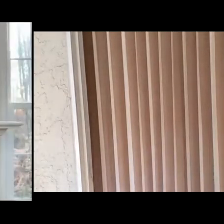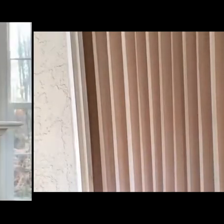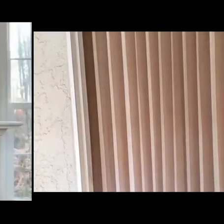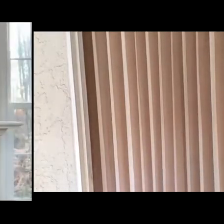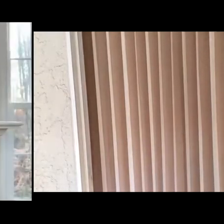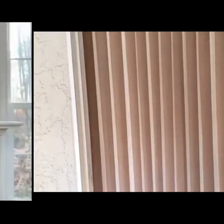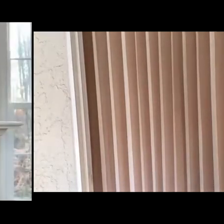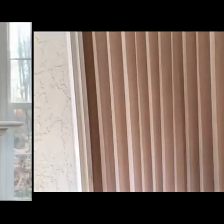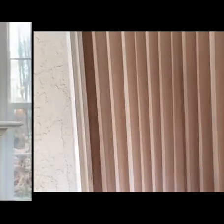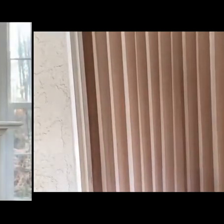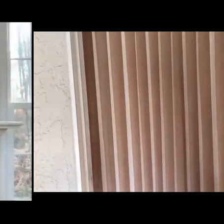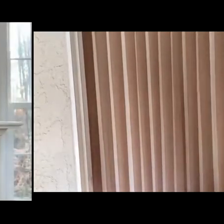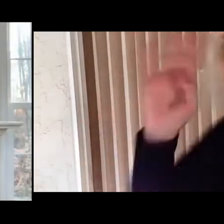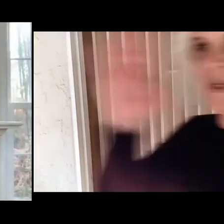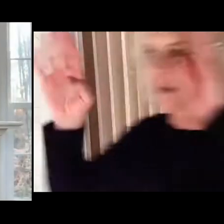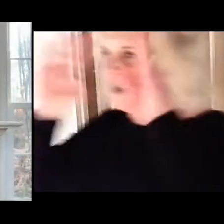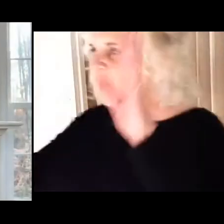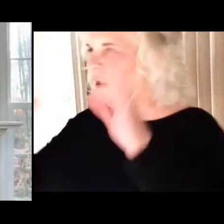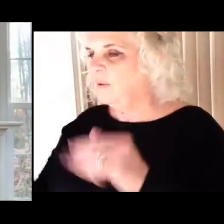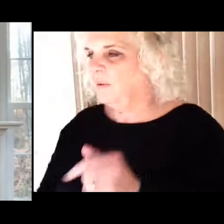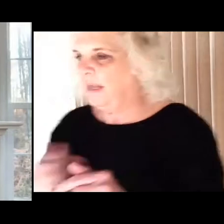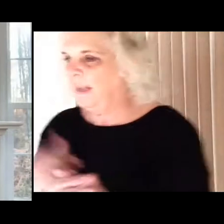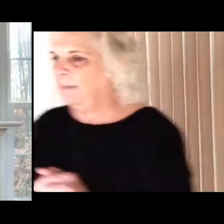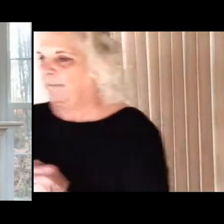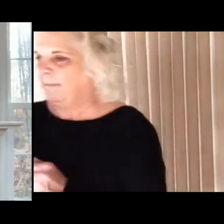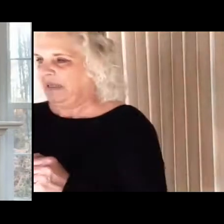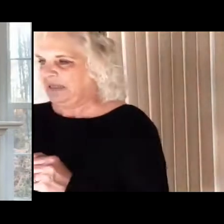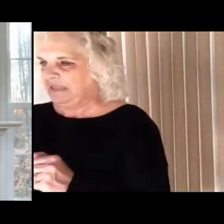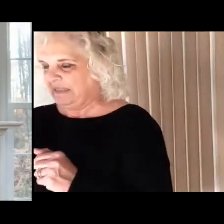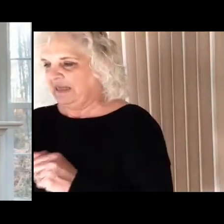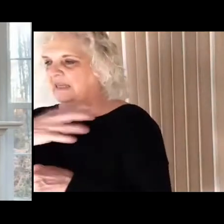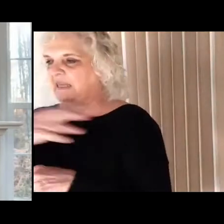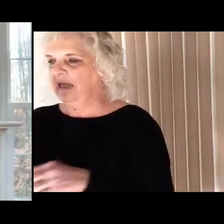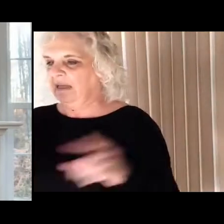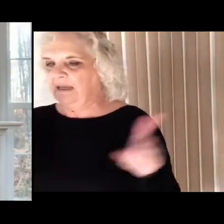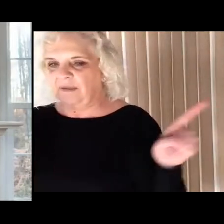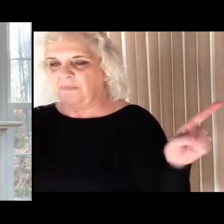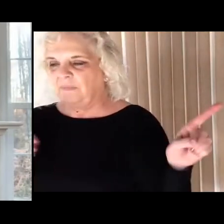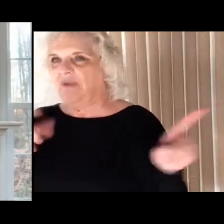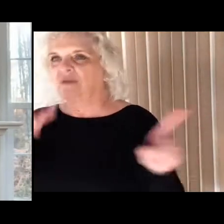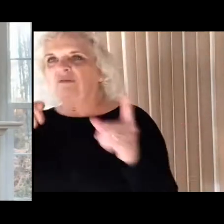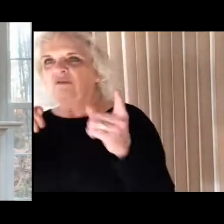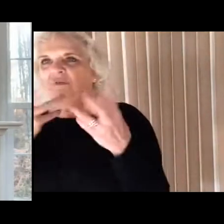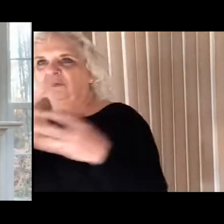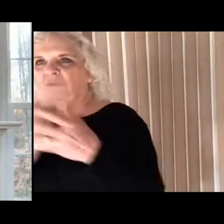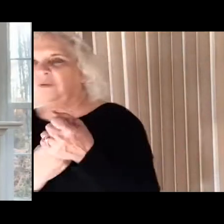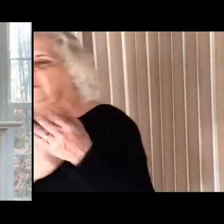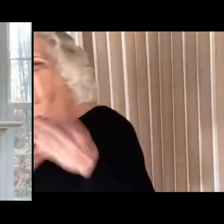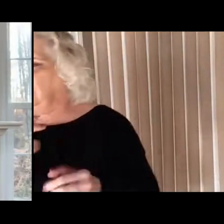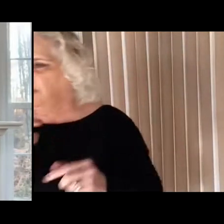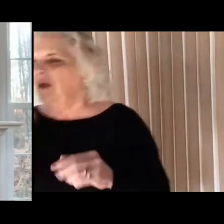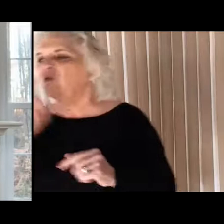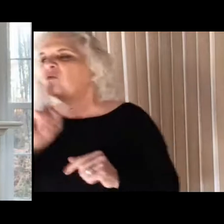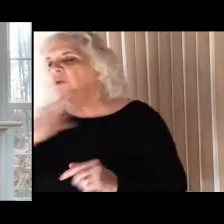Hello, I'm Melissa, and I'm Amanda. We're Dan's granddaughters, daughters of Sharon. We really wish we could be there today with